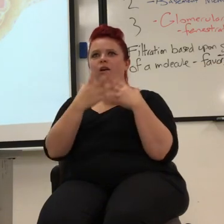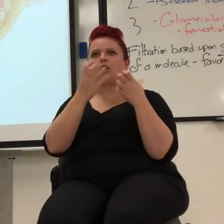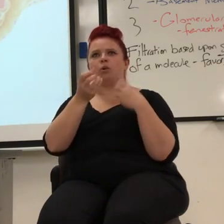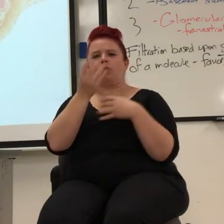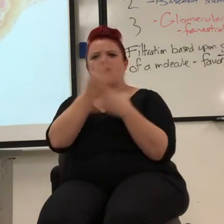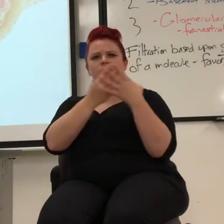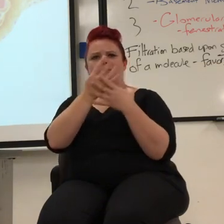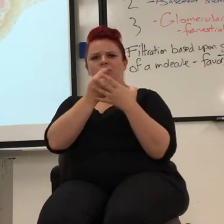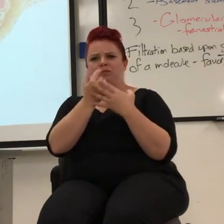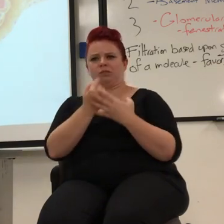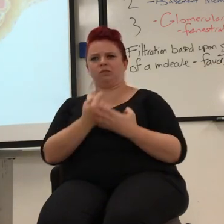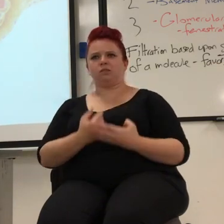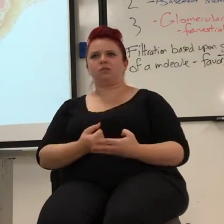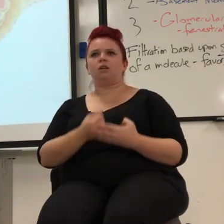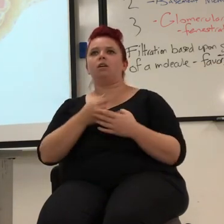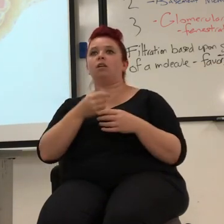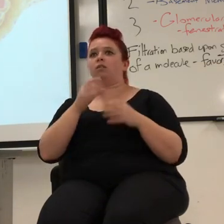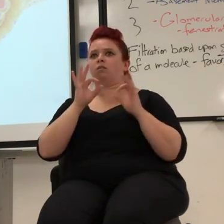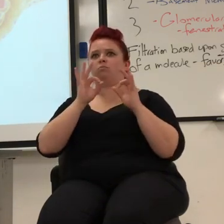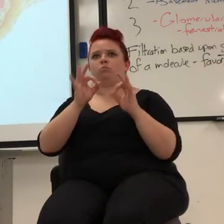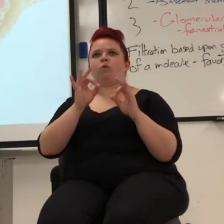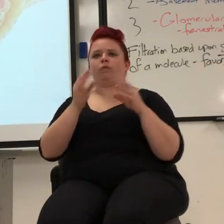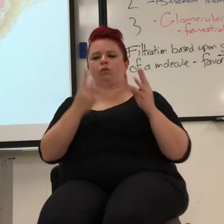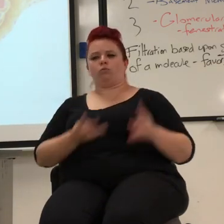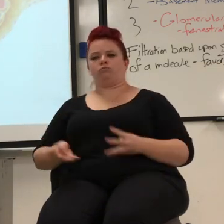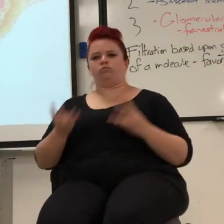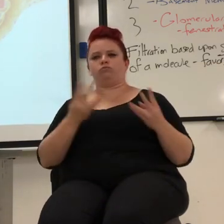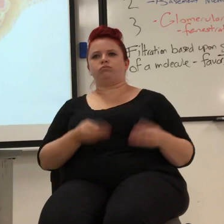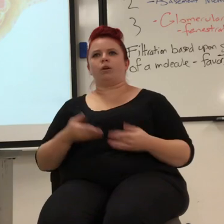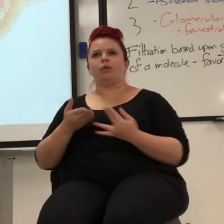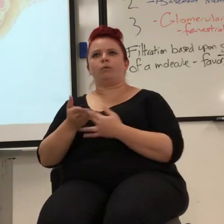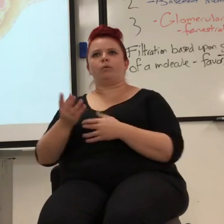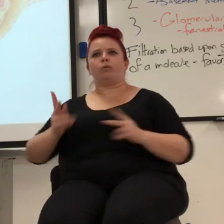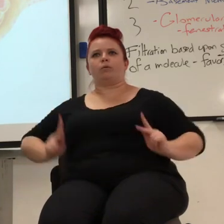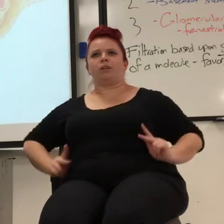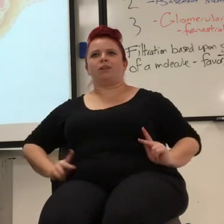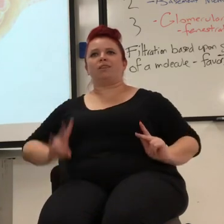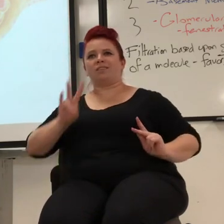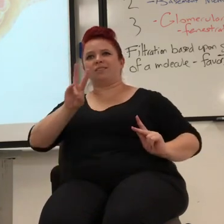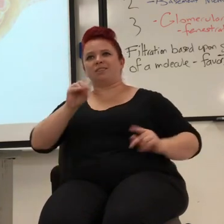Put it through the kidney 70 times each day, you'll probably get it out.